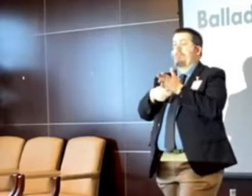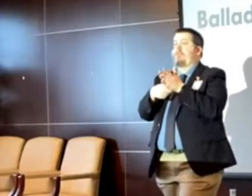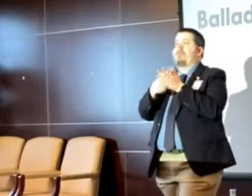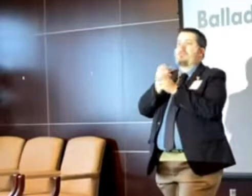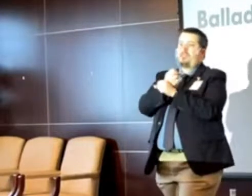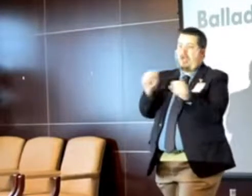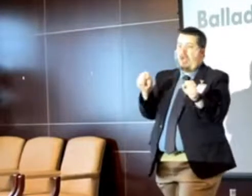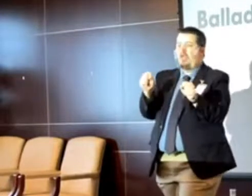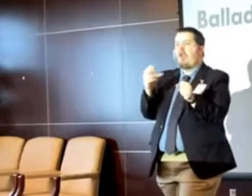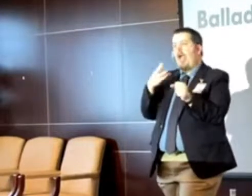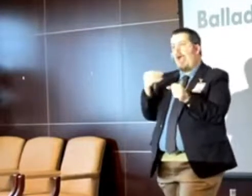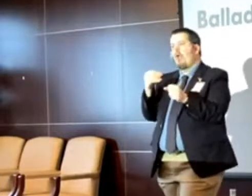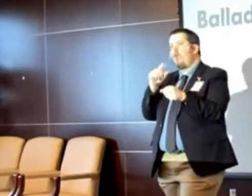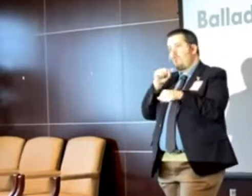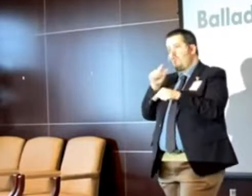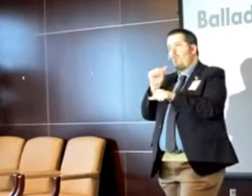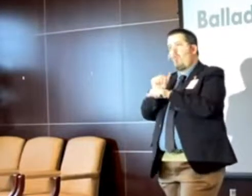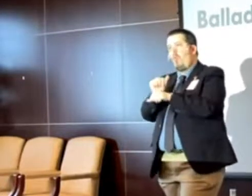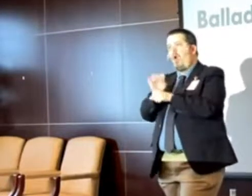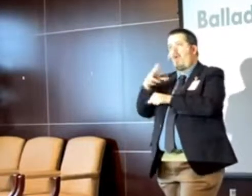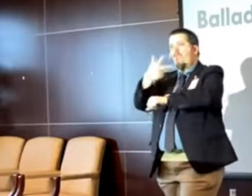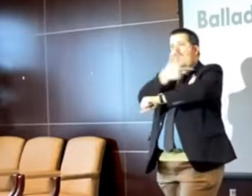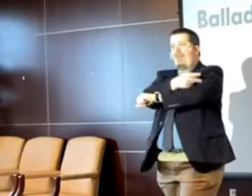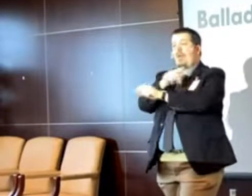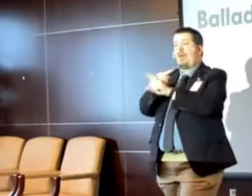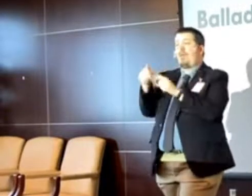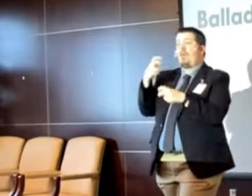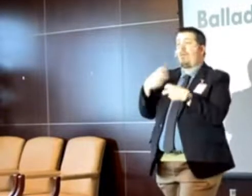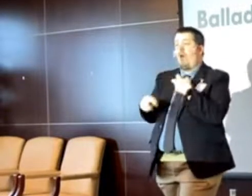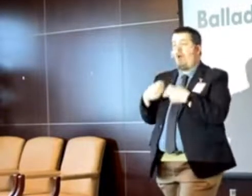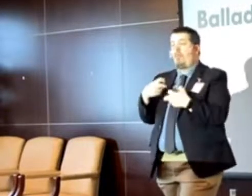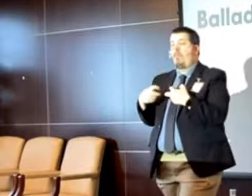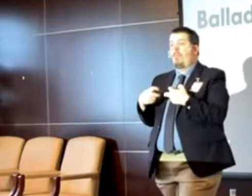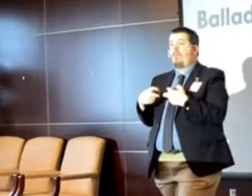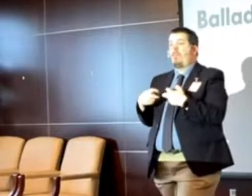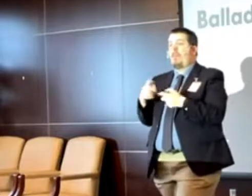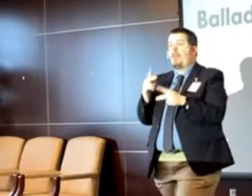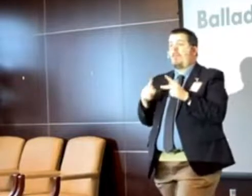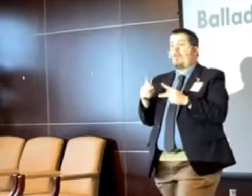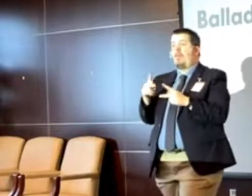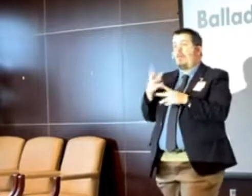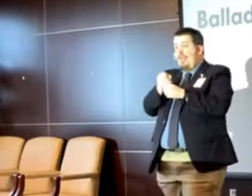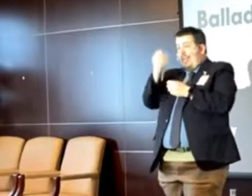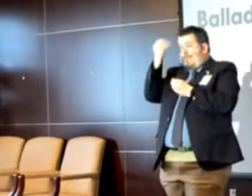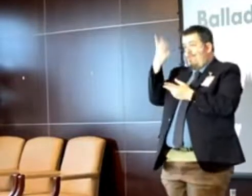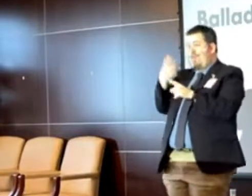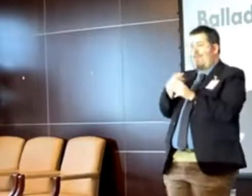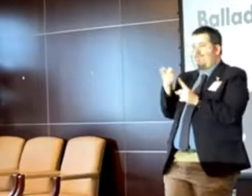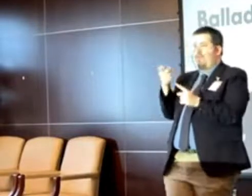efficacy of these vaccines. The problem is people get their information from so many sources